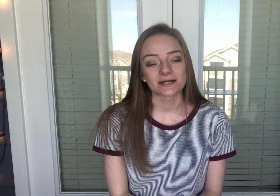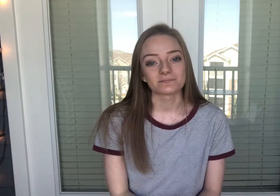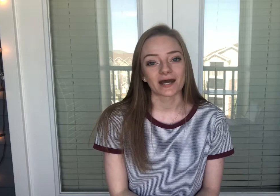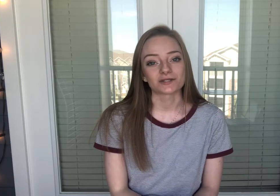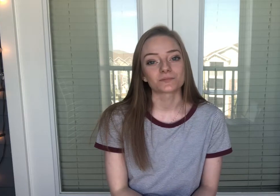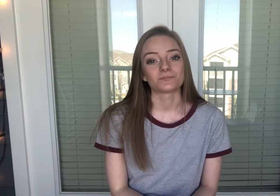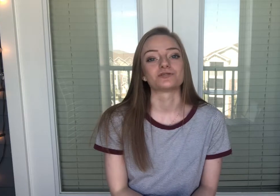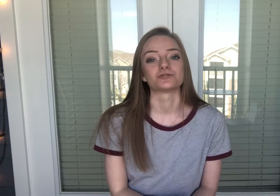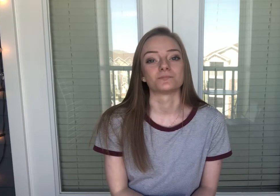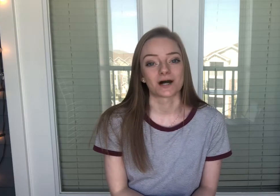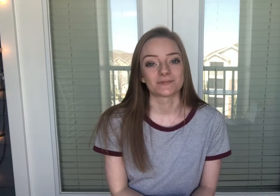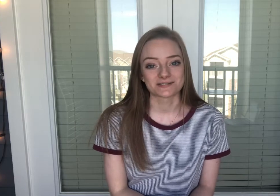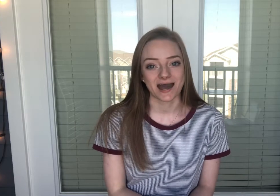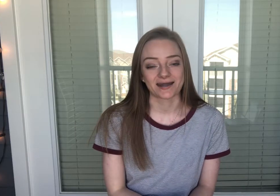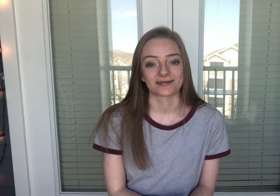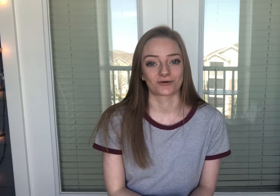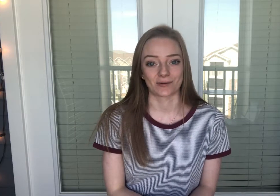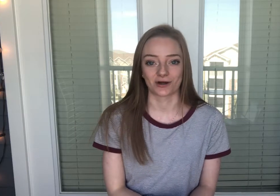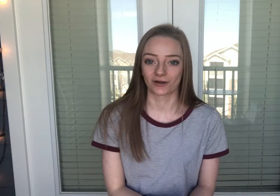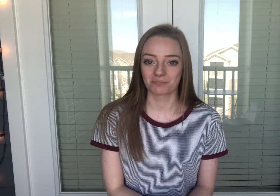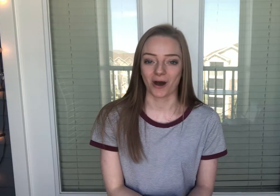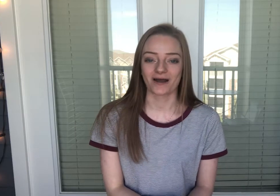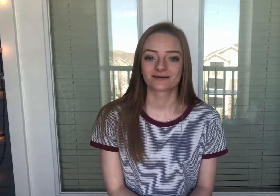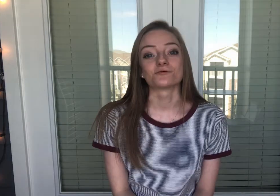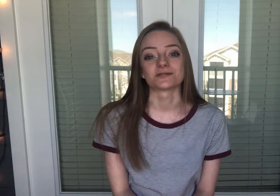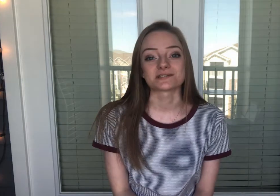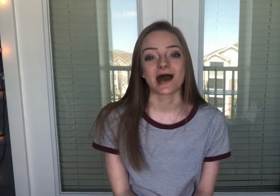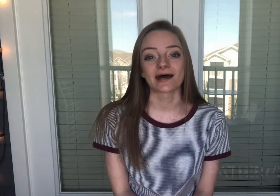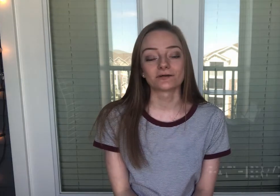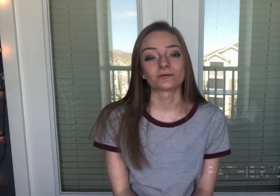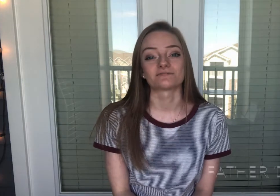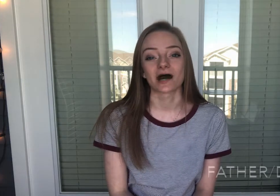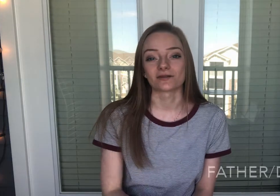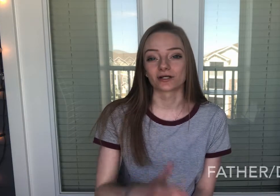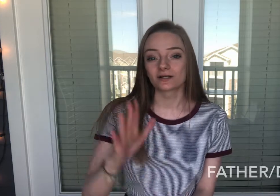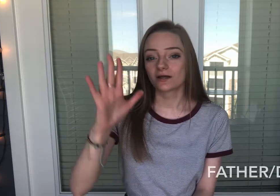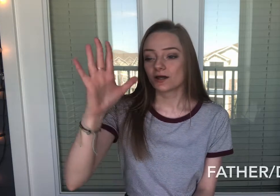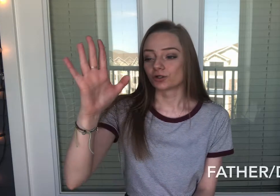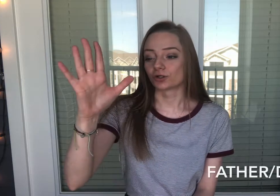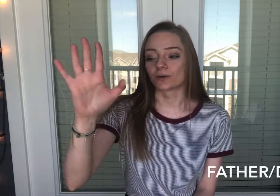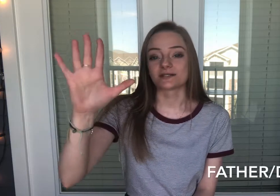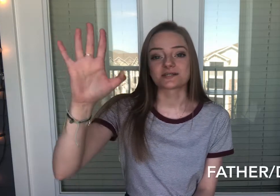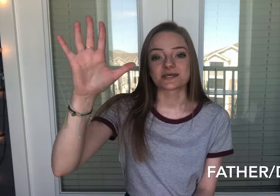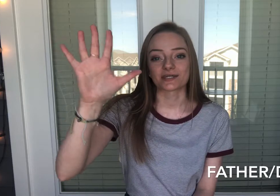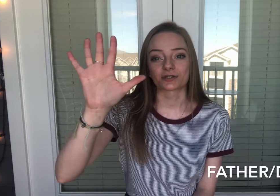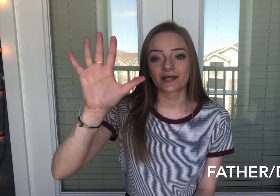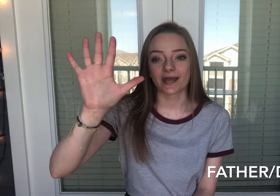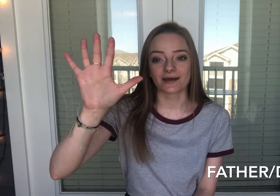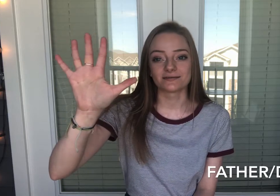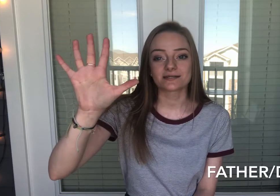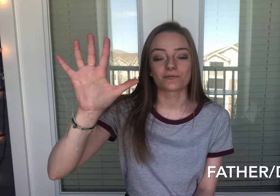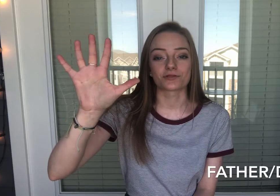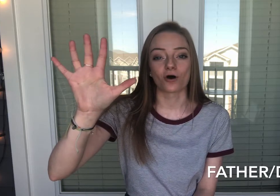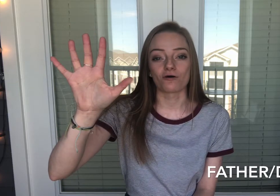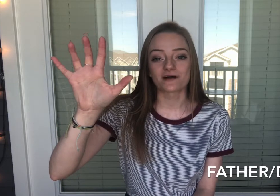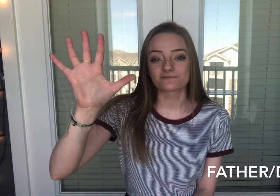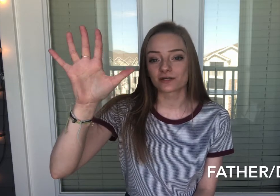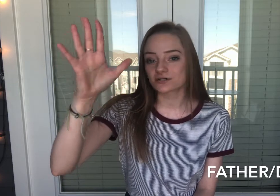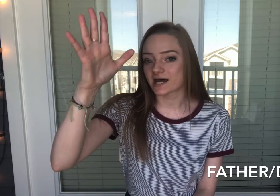in mind when we do mom and dad and grandma and grandpa. For dad or father, you're going to take your hand with all 5 fingers out